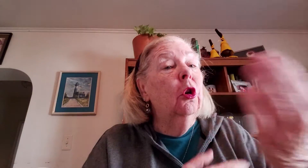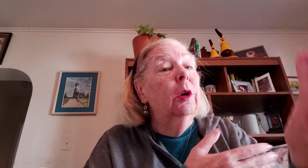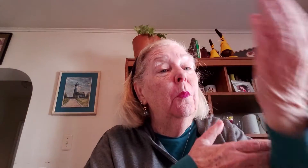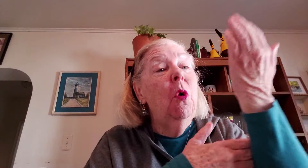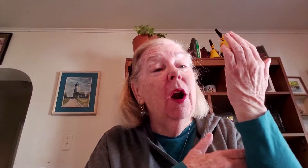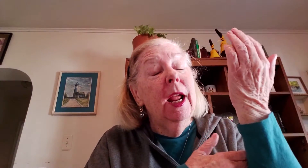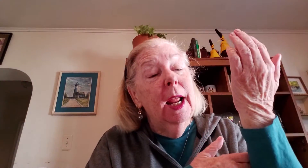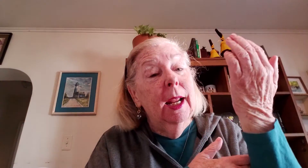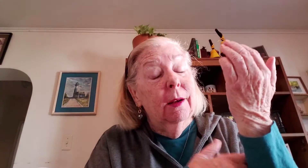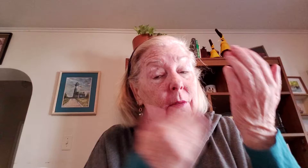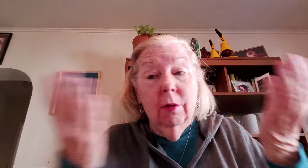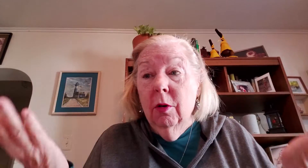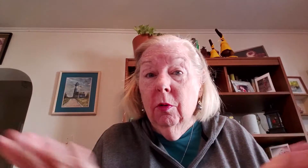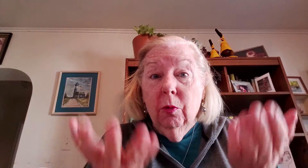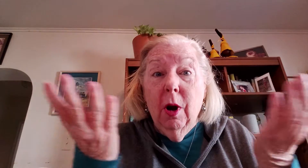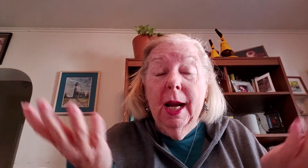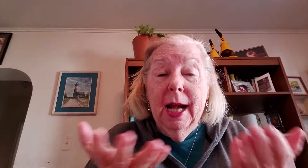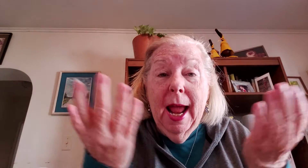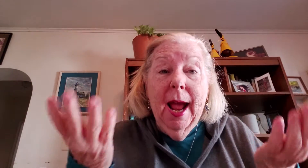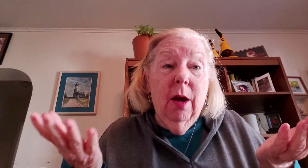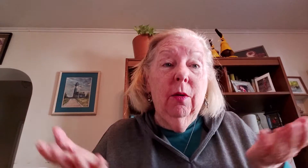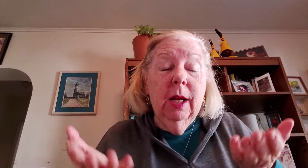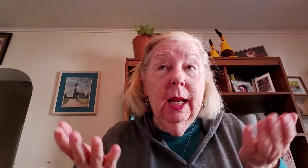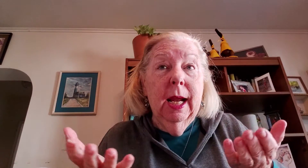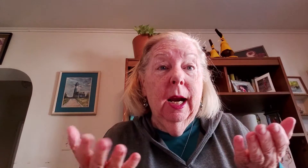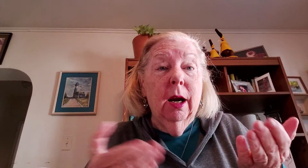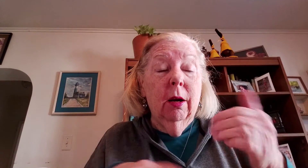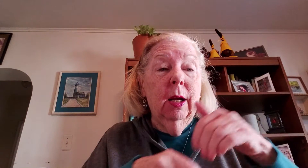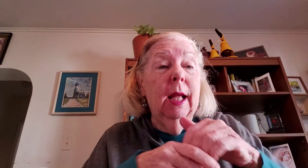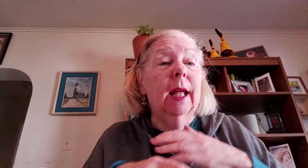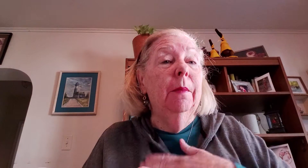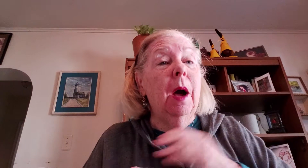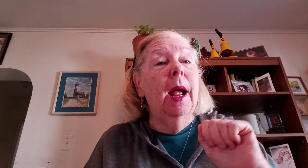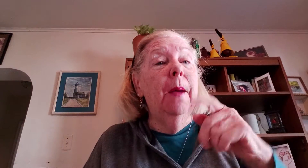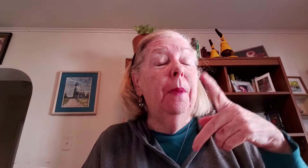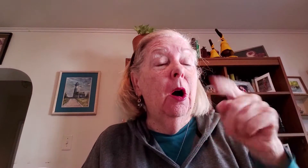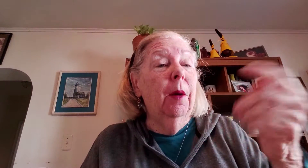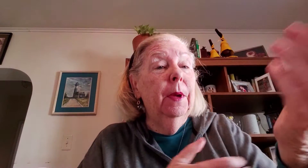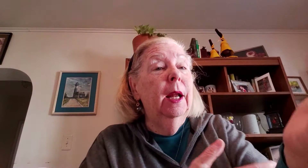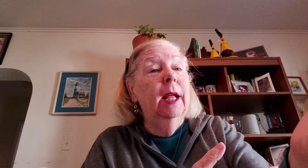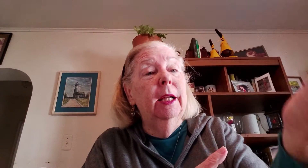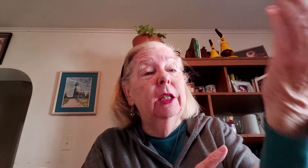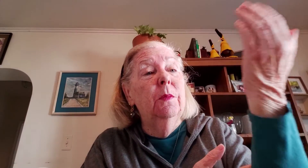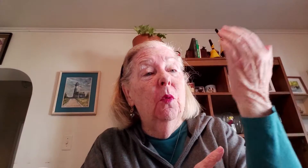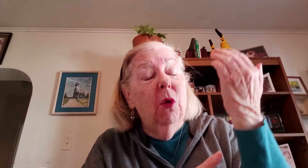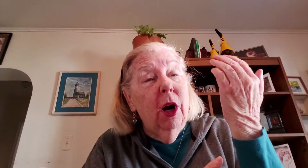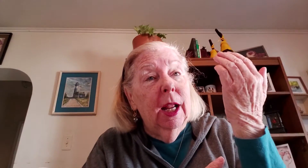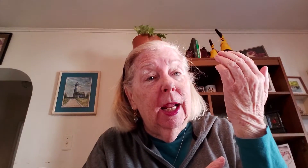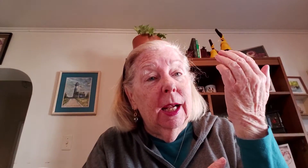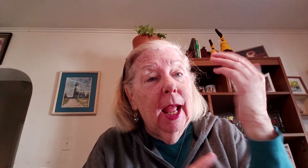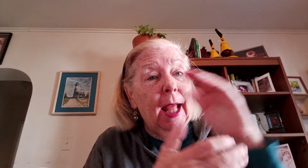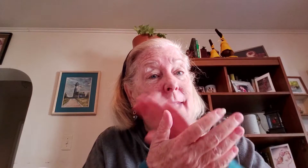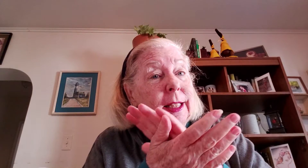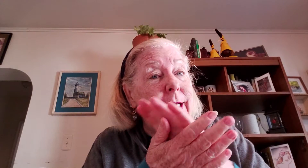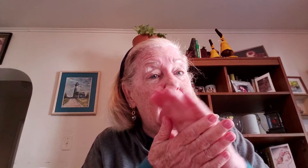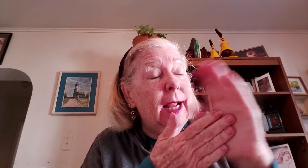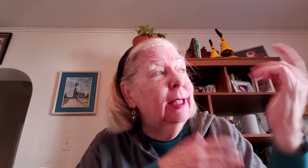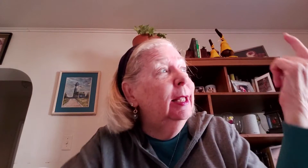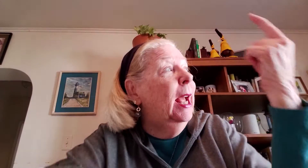Good morning. Right now, here in my apartment, it's morning and it's a nice